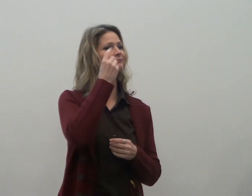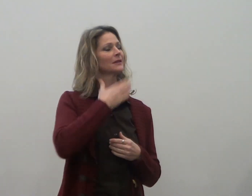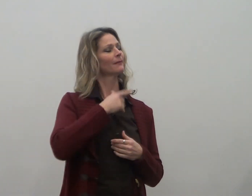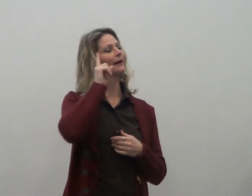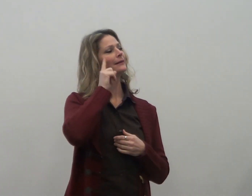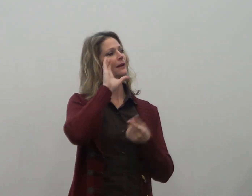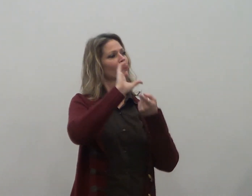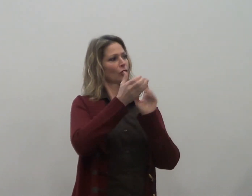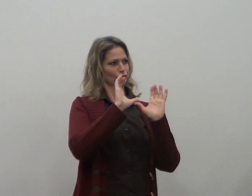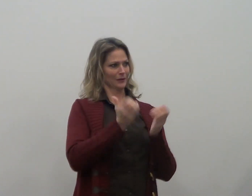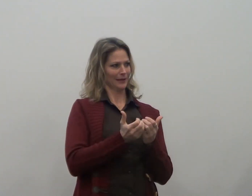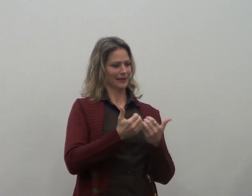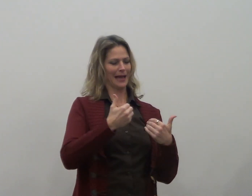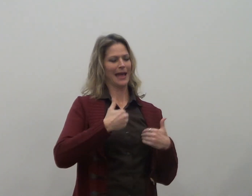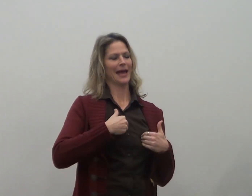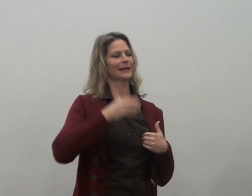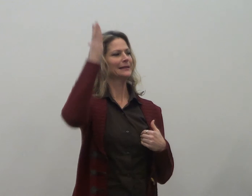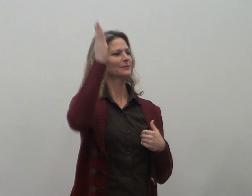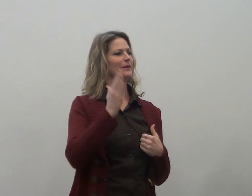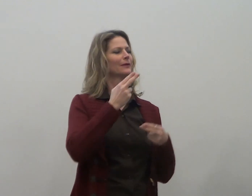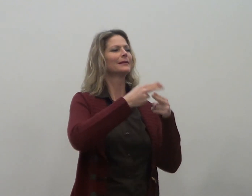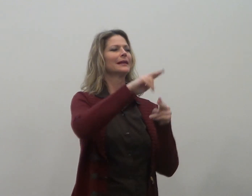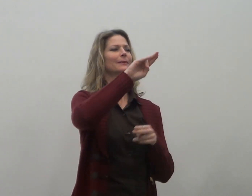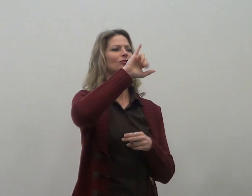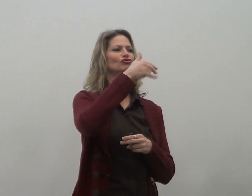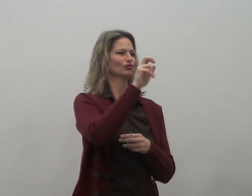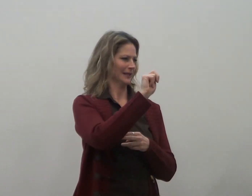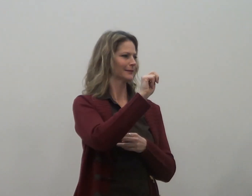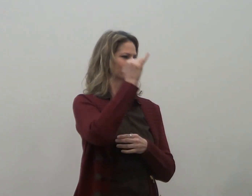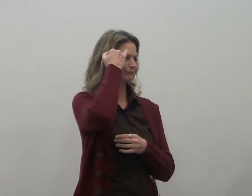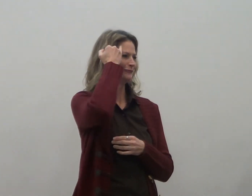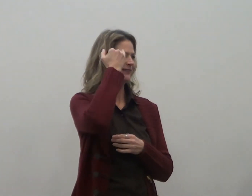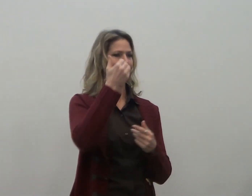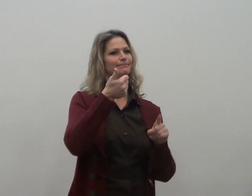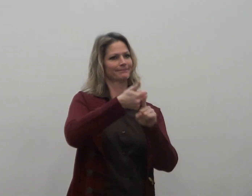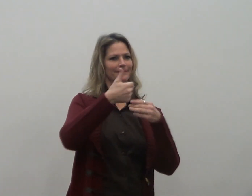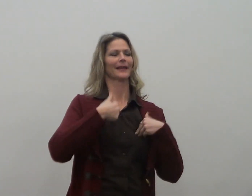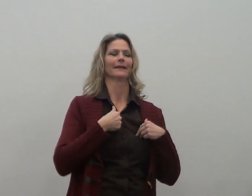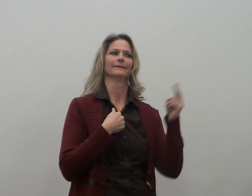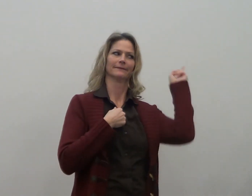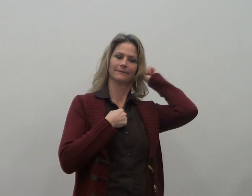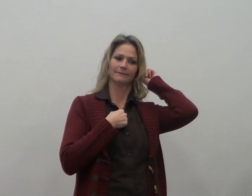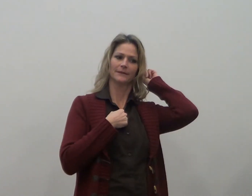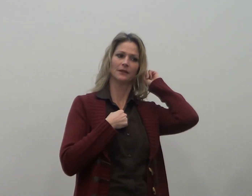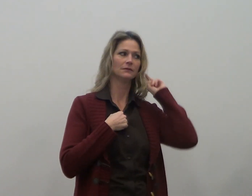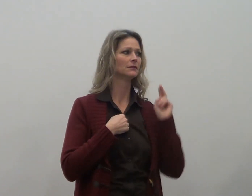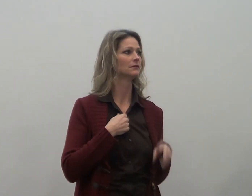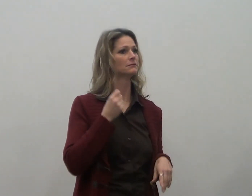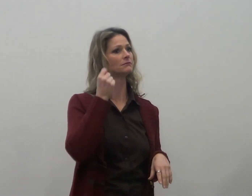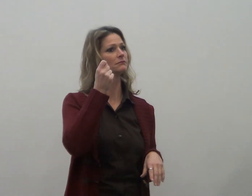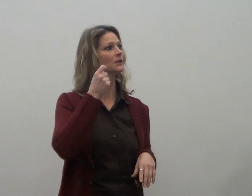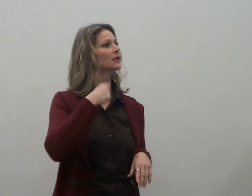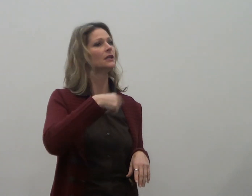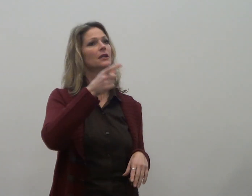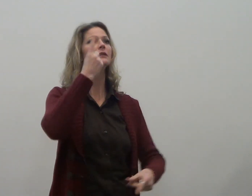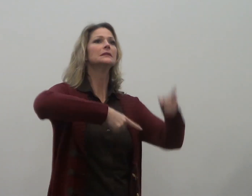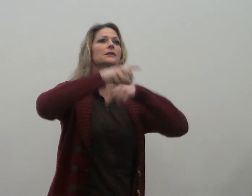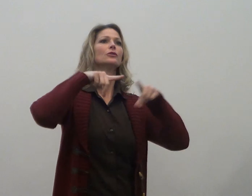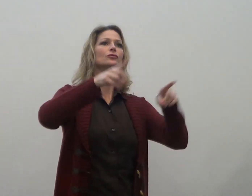speaker. His name was Jason, and he had a cochlear implant. And he did not sign his presentation. He spoke the whole thing. And